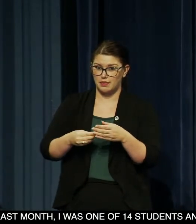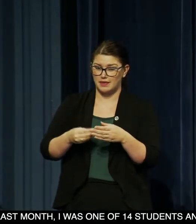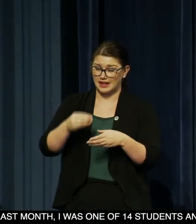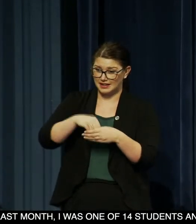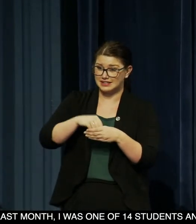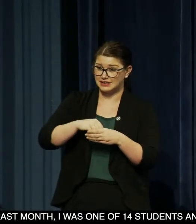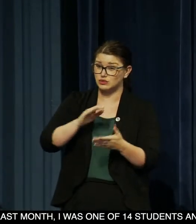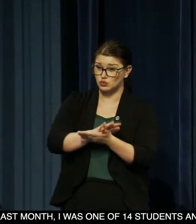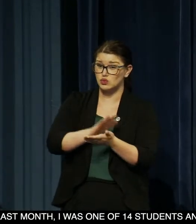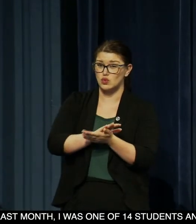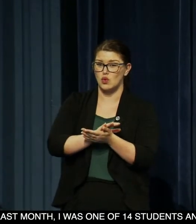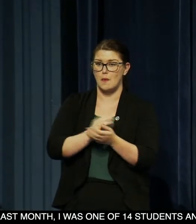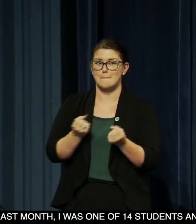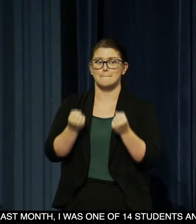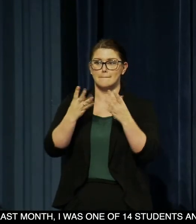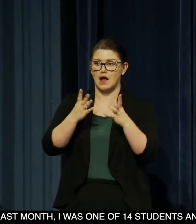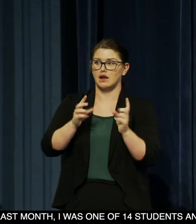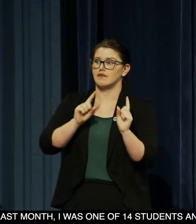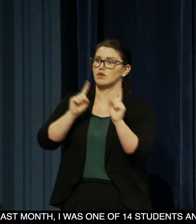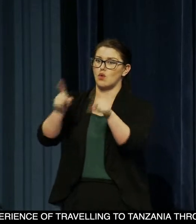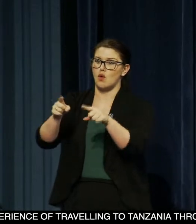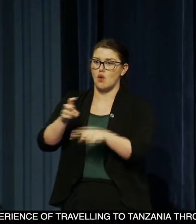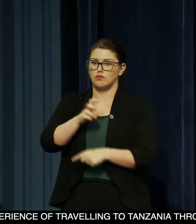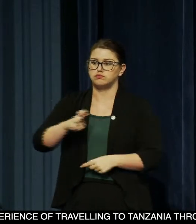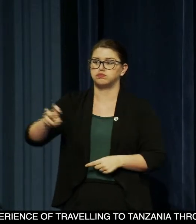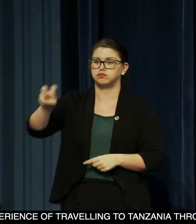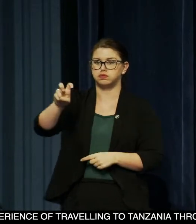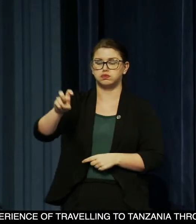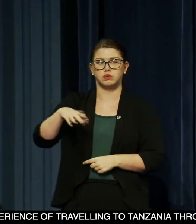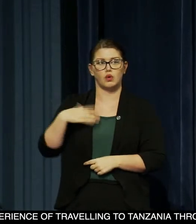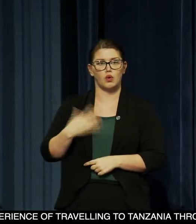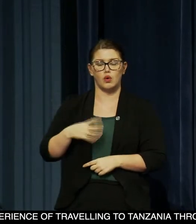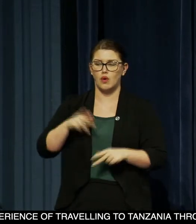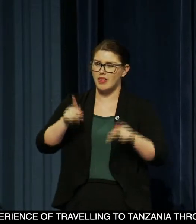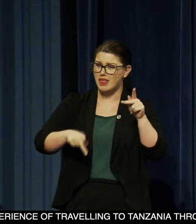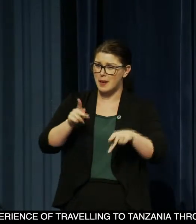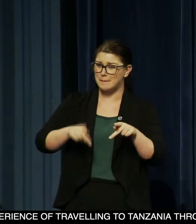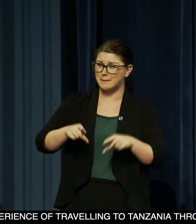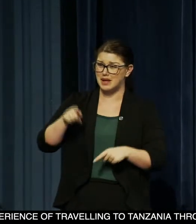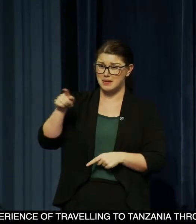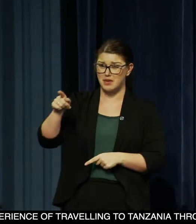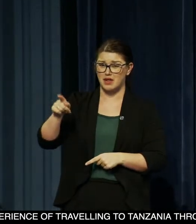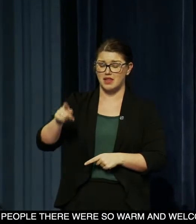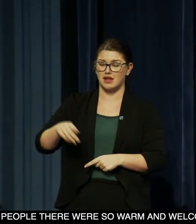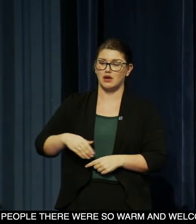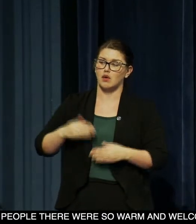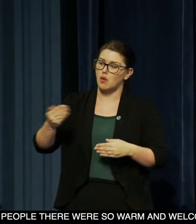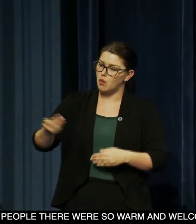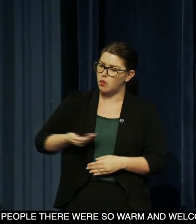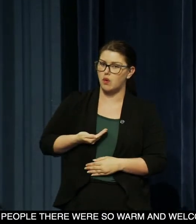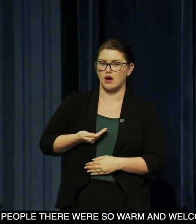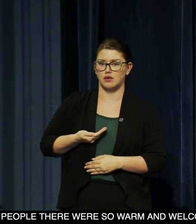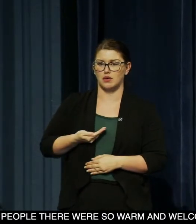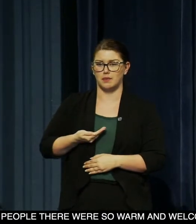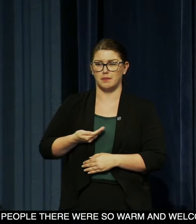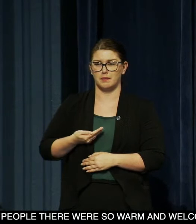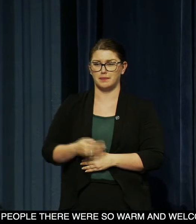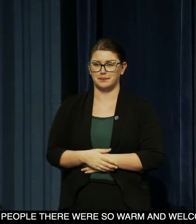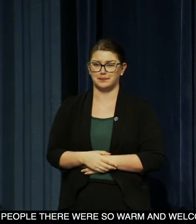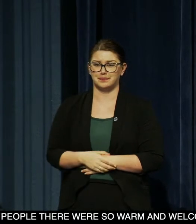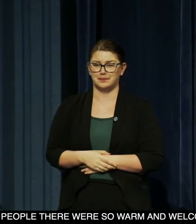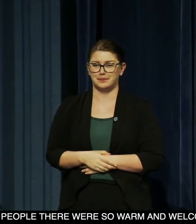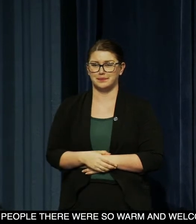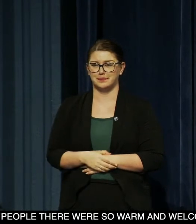so warm and welcoming. The most common word I heard when I was there was karibu, which means welcome.